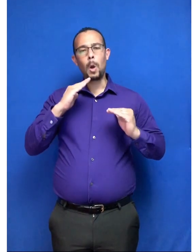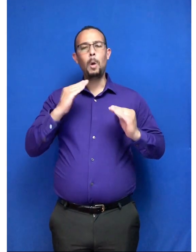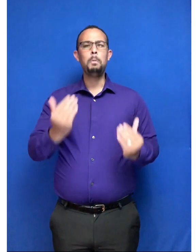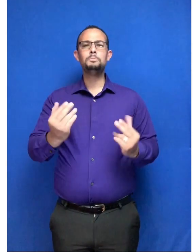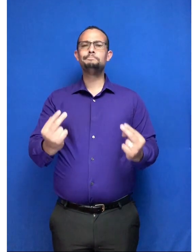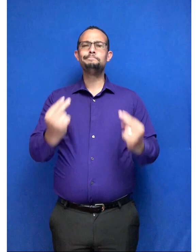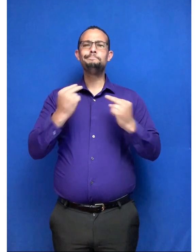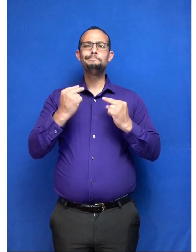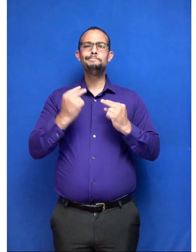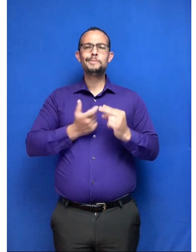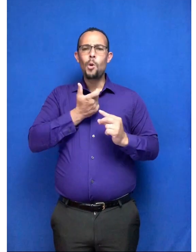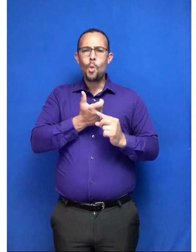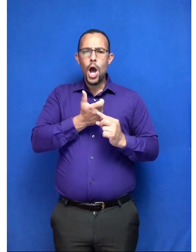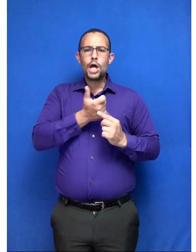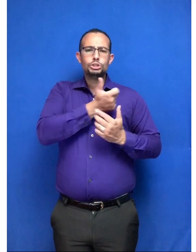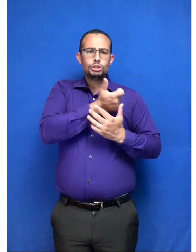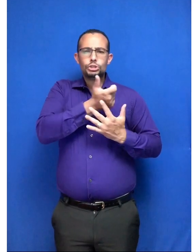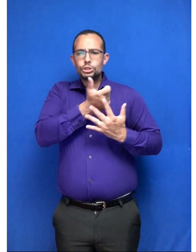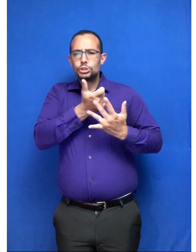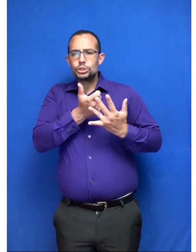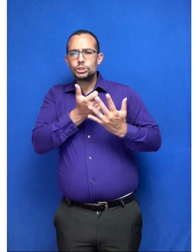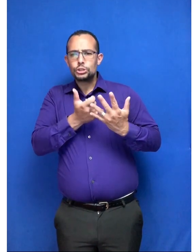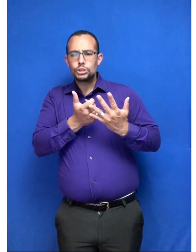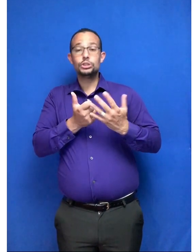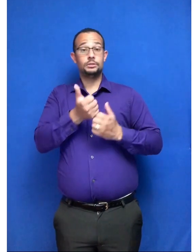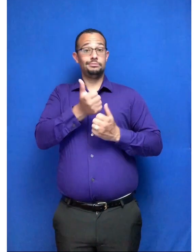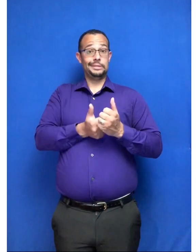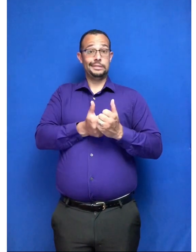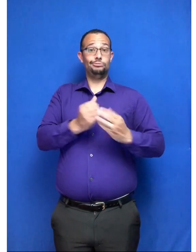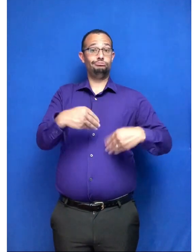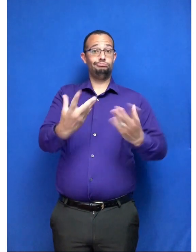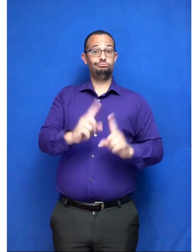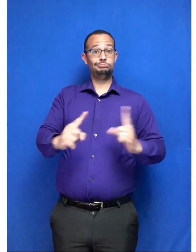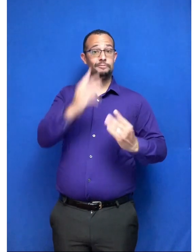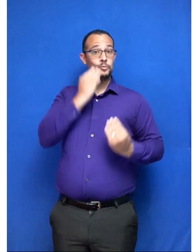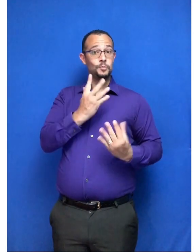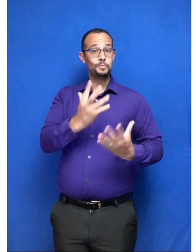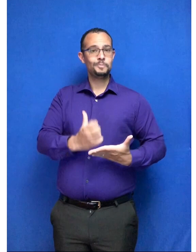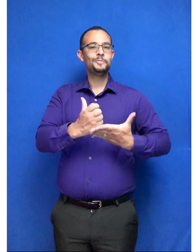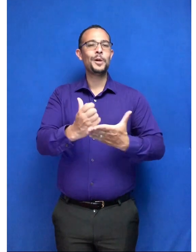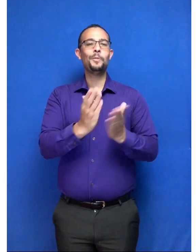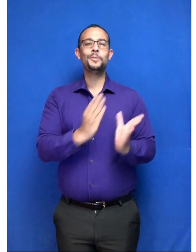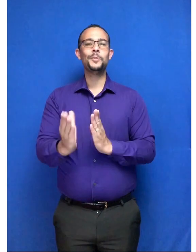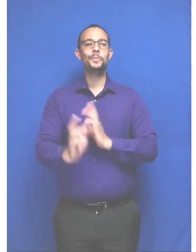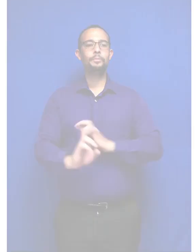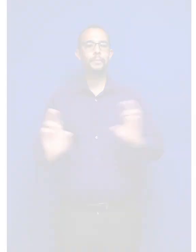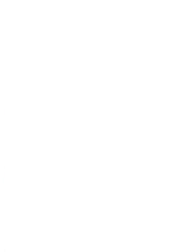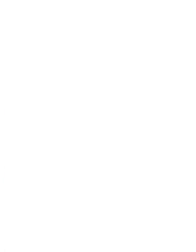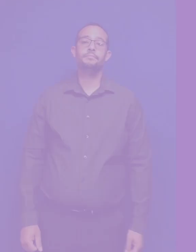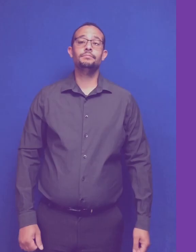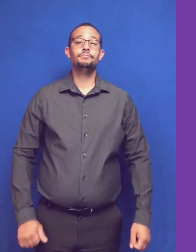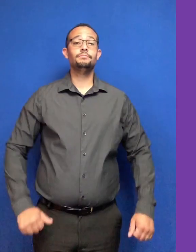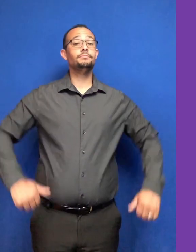I hope you'll go ahead and join us and watch each of the videos, as they all have some different information to help make sure that you are prepared.